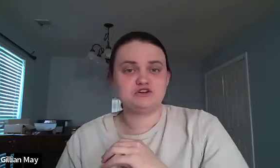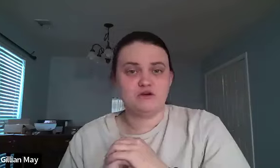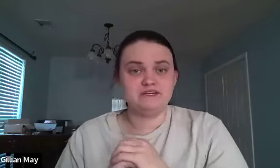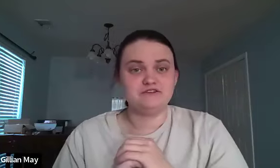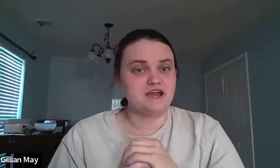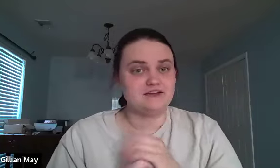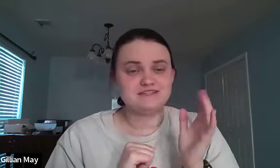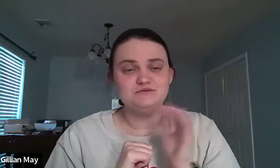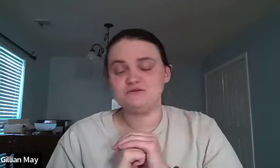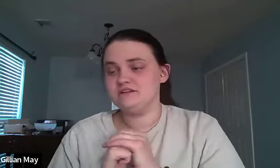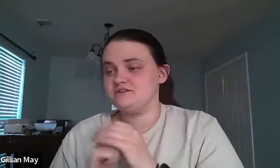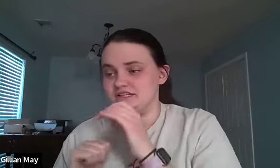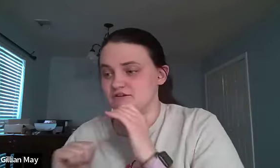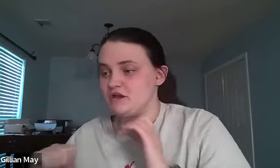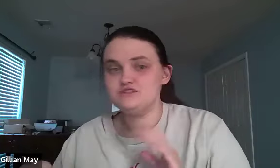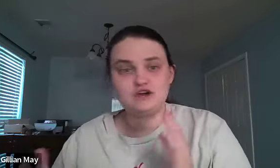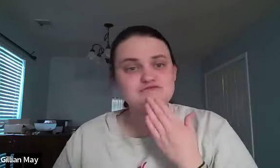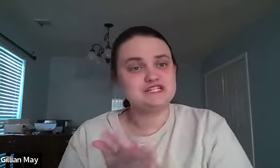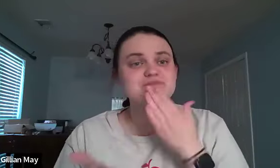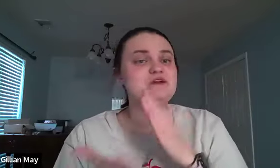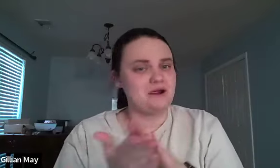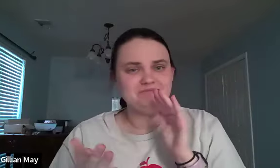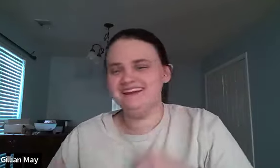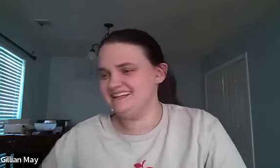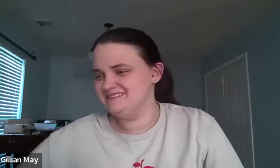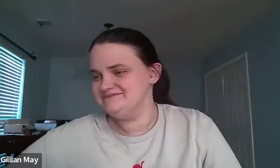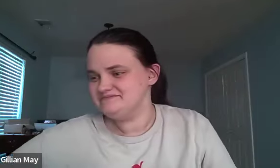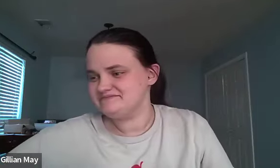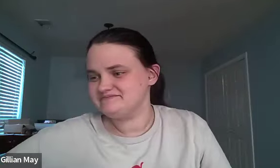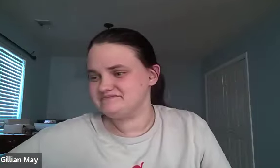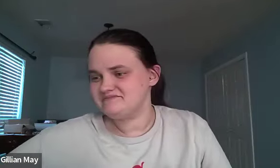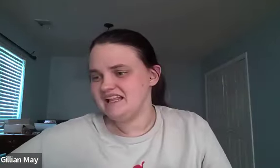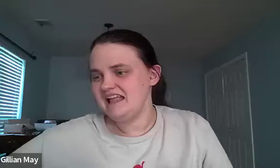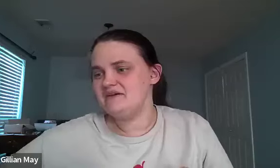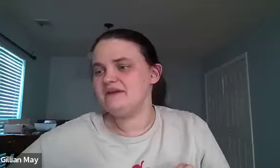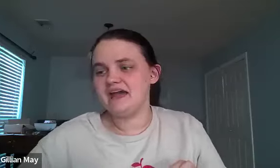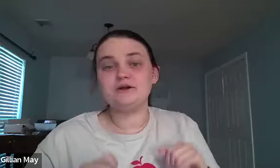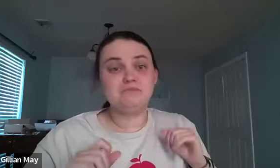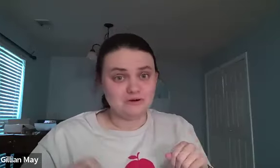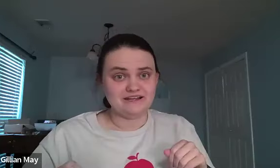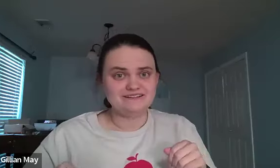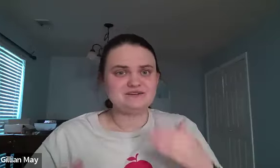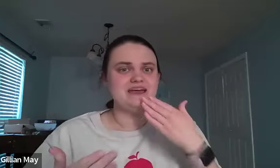they're grumpy and they're tired. That's what they will literally do though. So just to be aware. And then we had our morning. So we